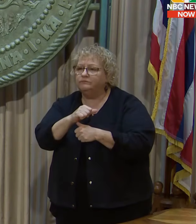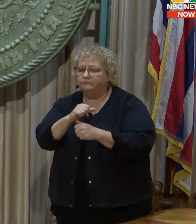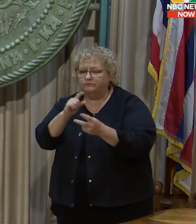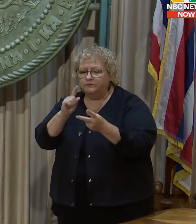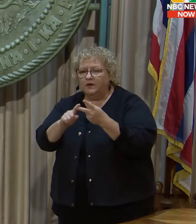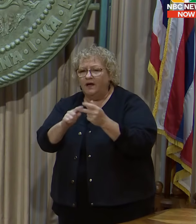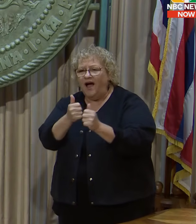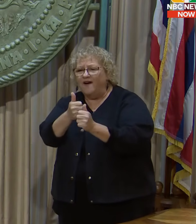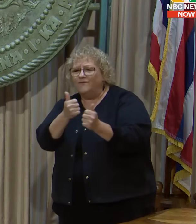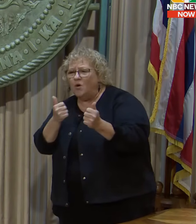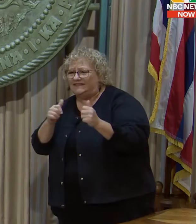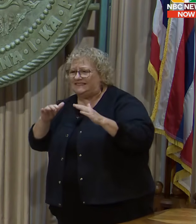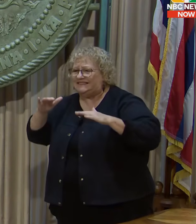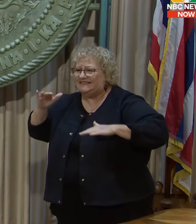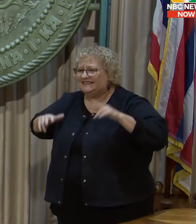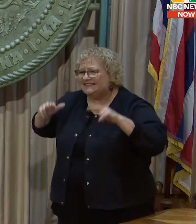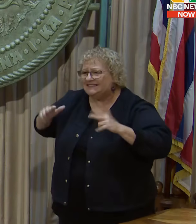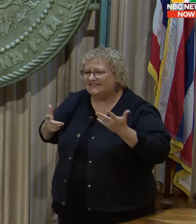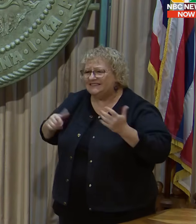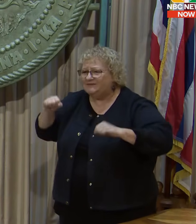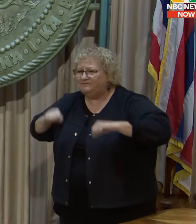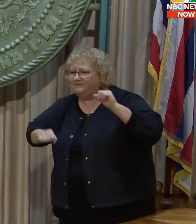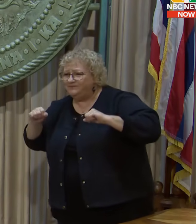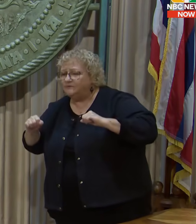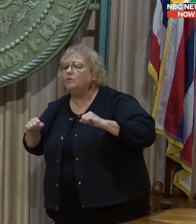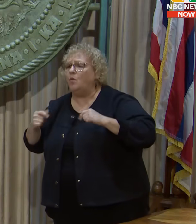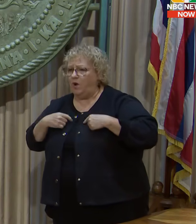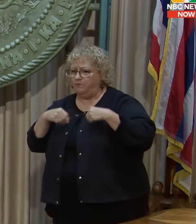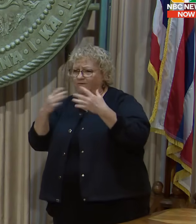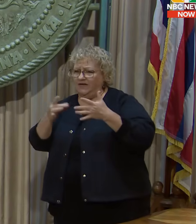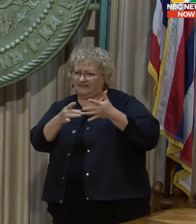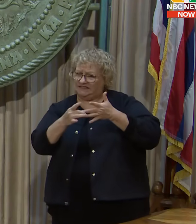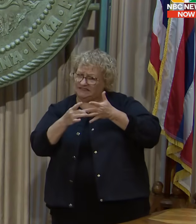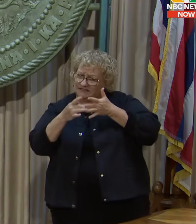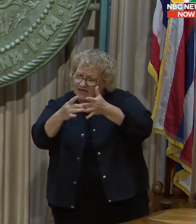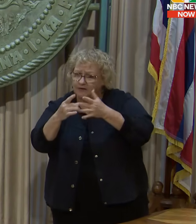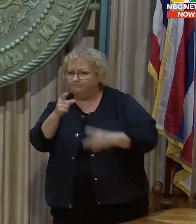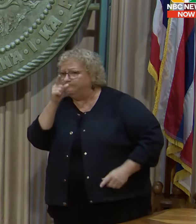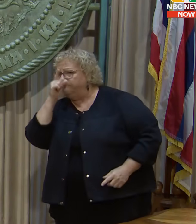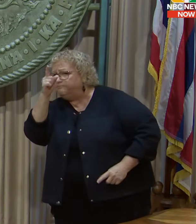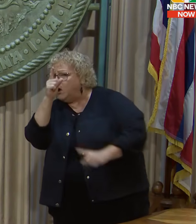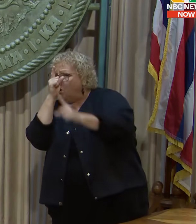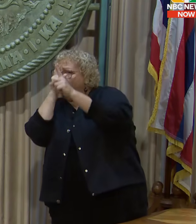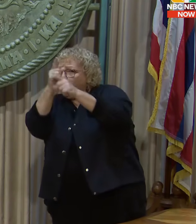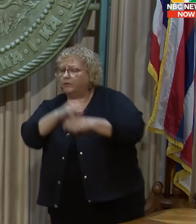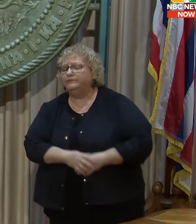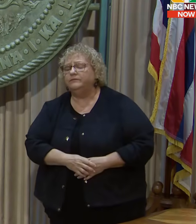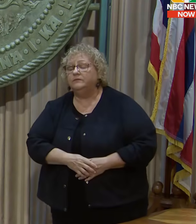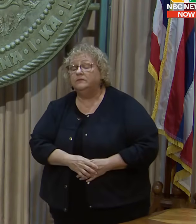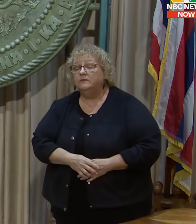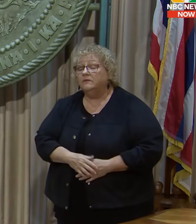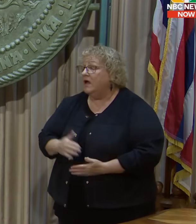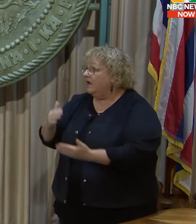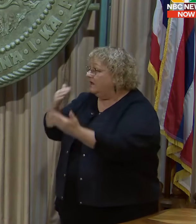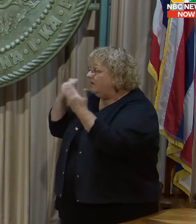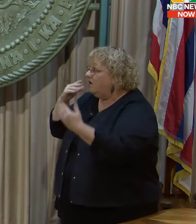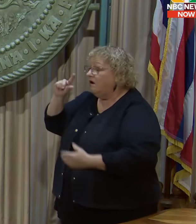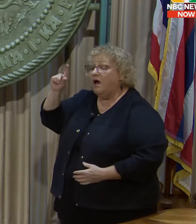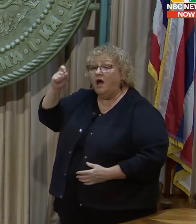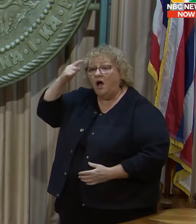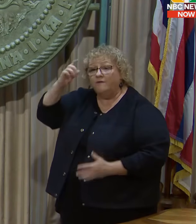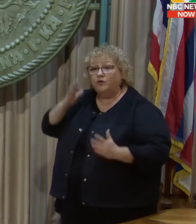uncertainty, and we provide guidance, and we provide a path to where we all want to get back to. I want to thank the governor especially for including our